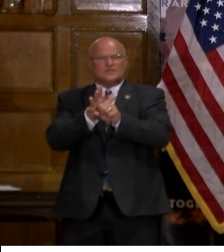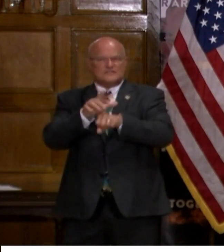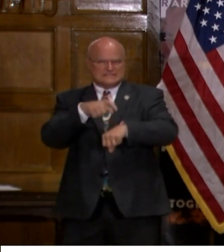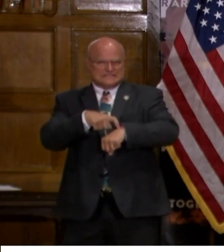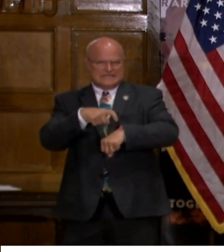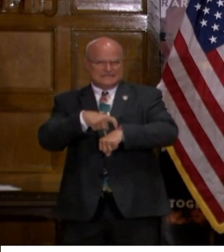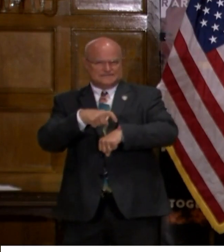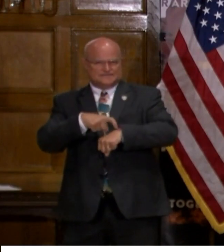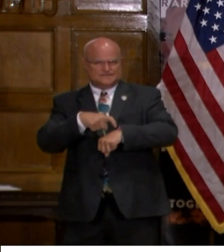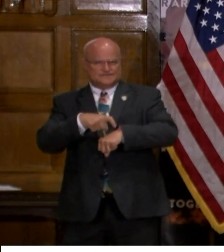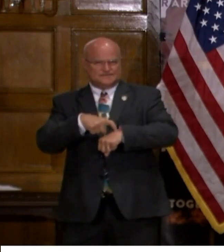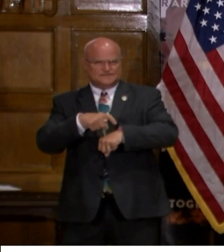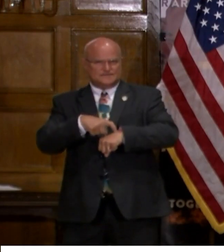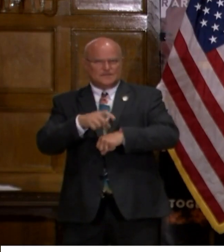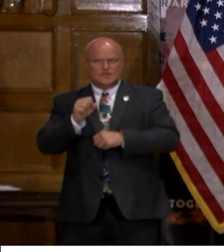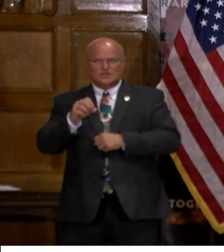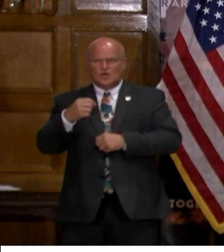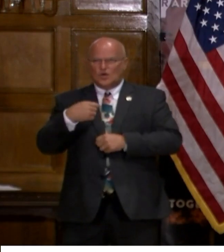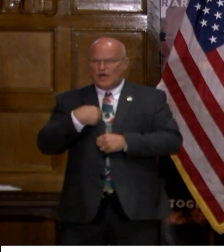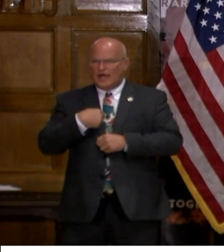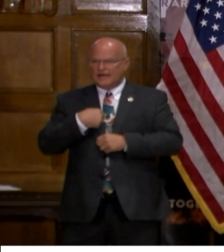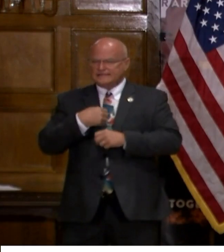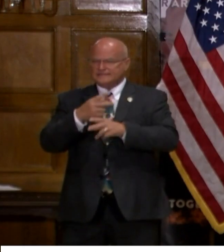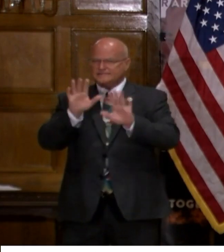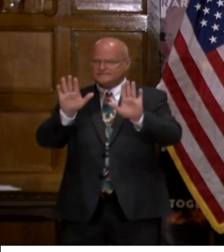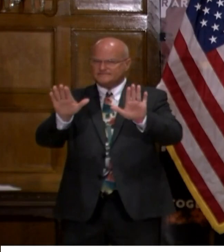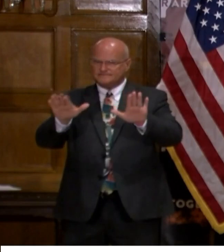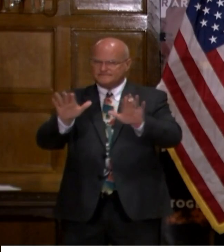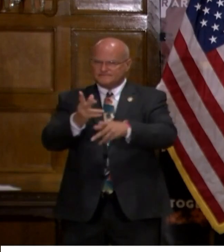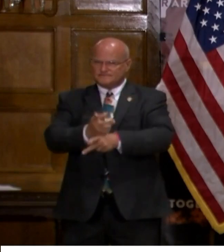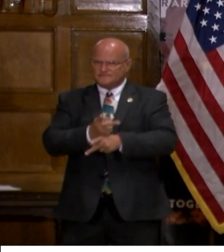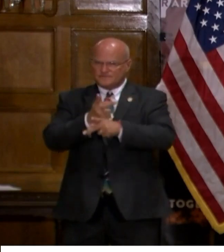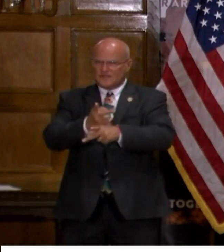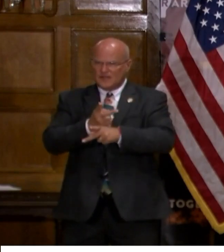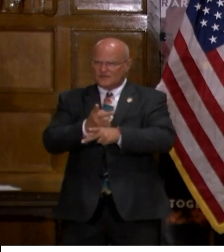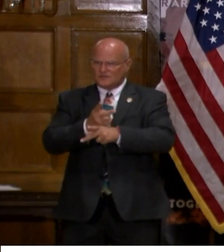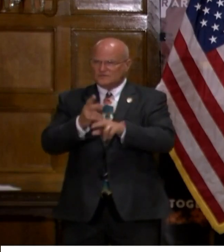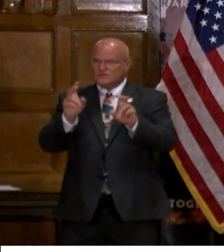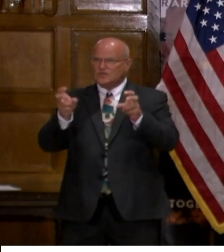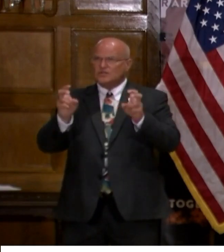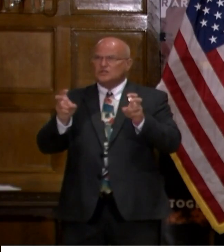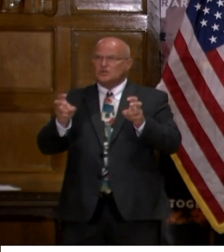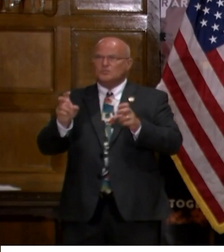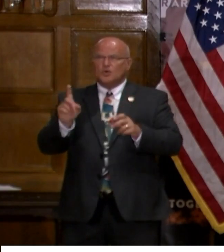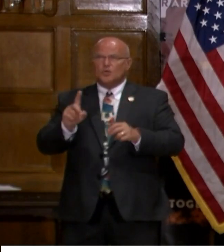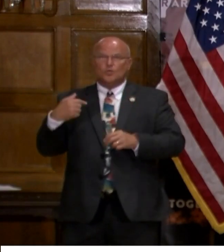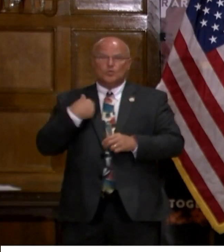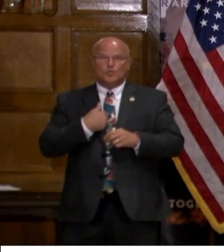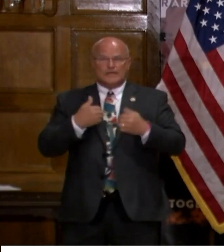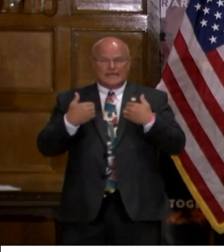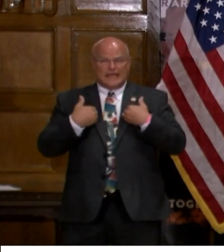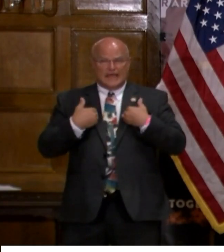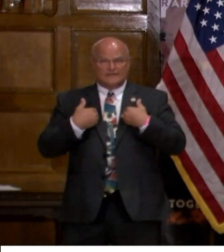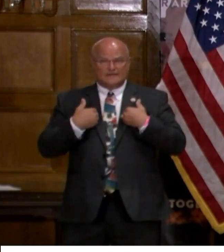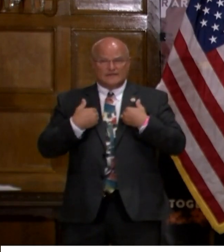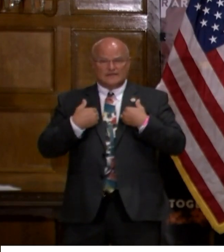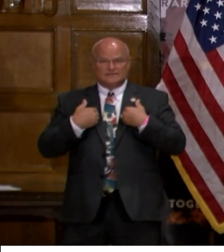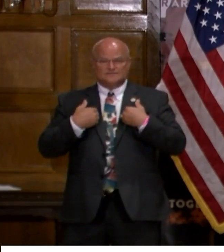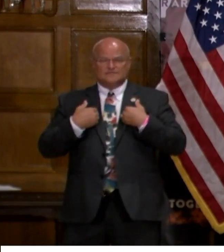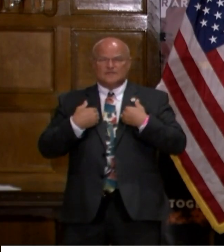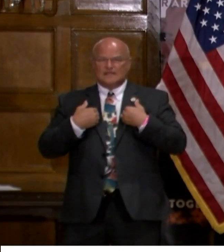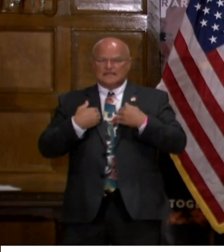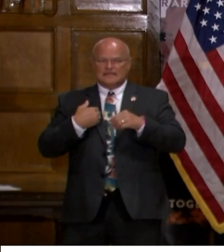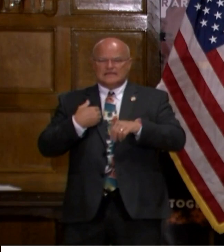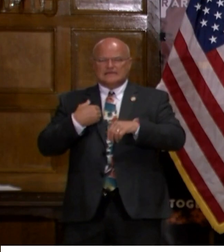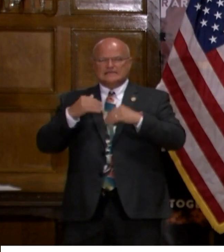coronavirus. And so I just caution everybody to be careful. In terms of whether we have a